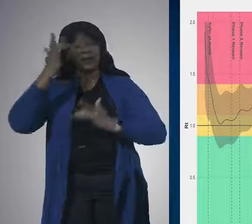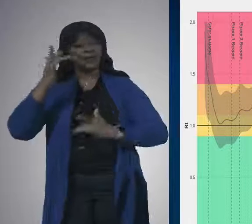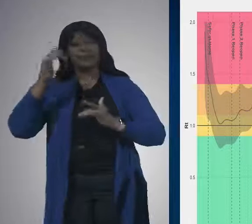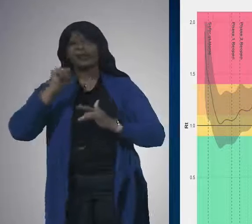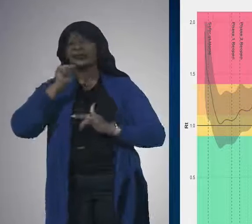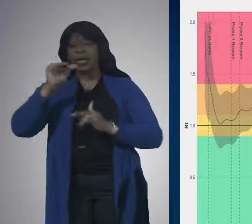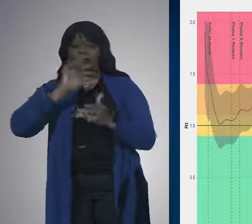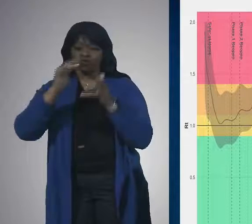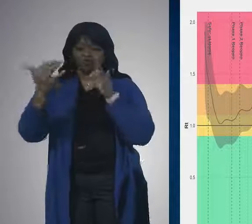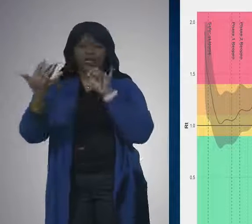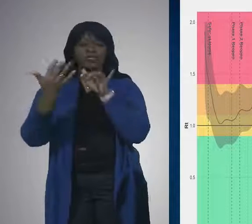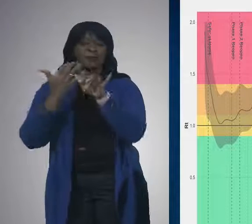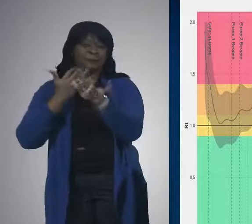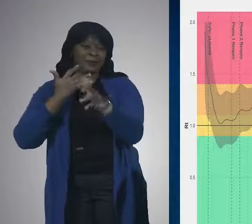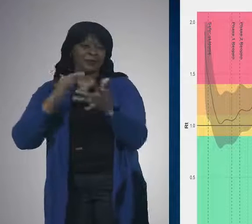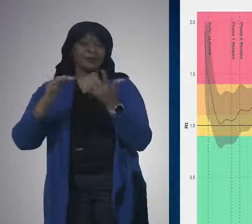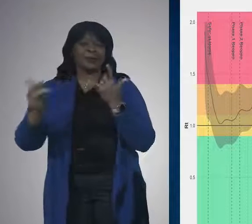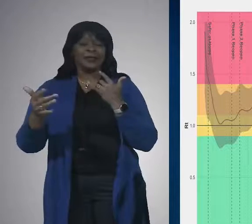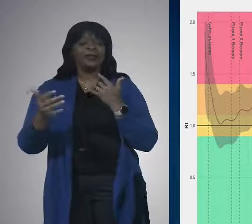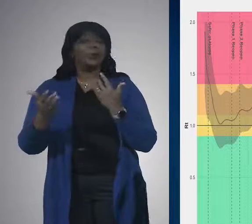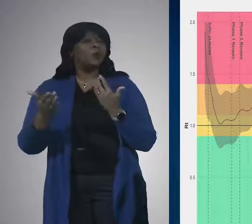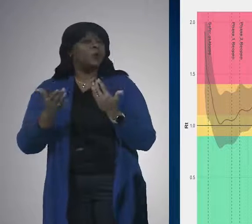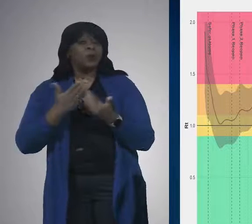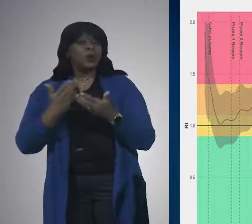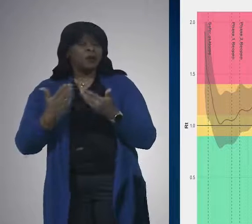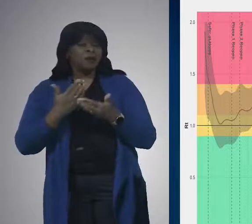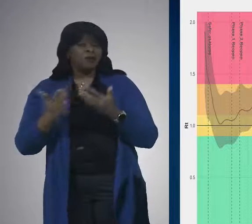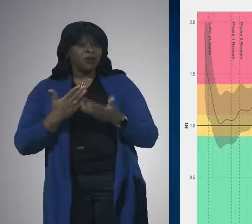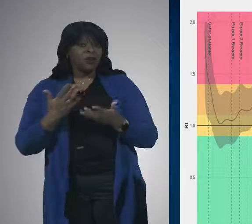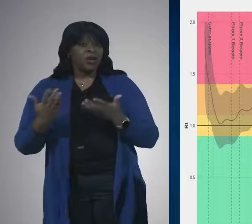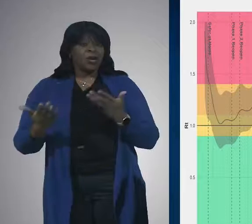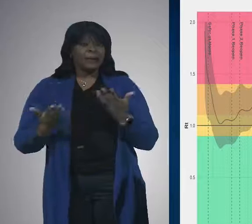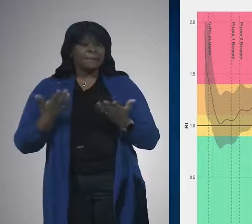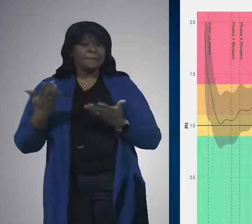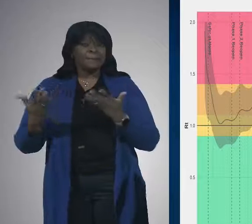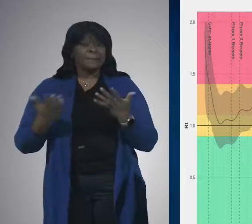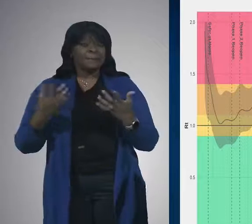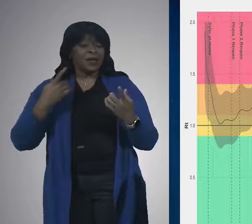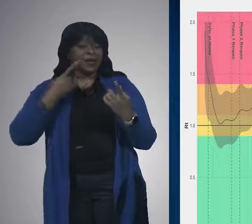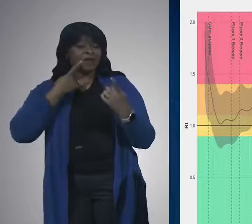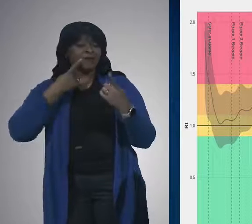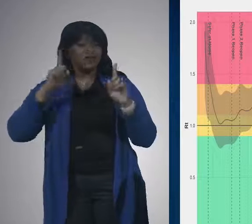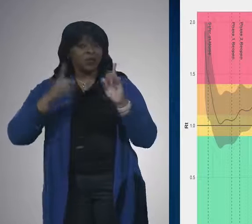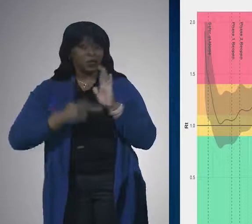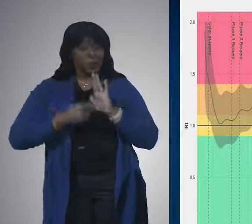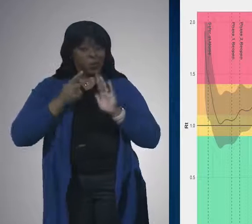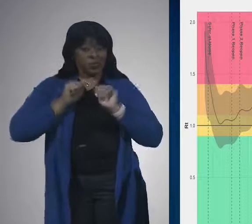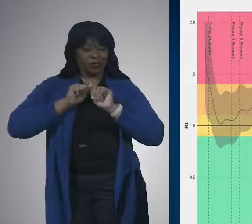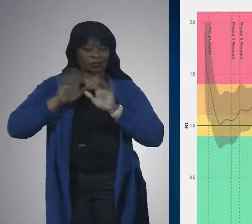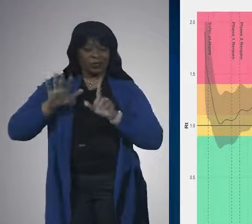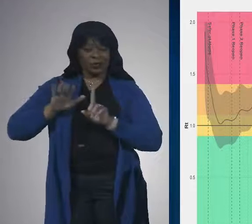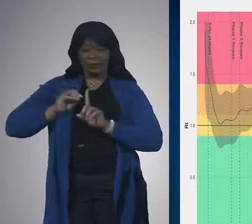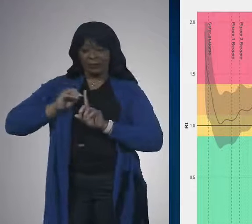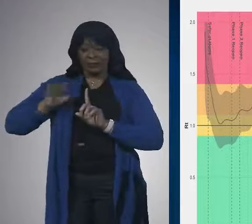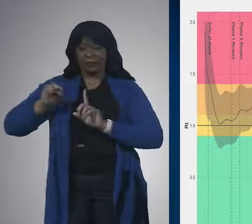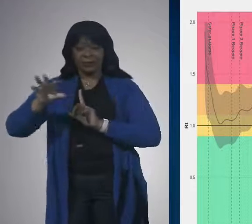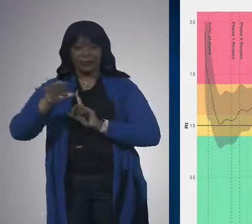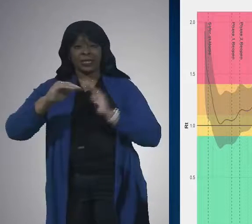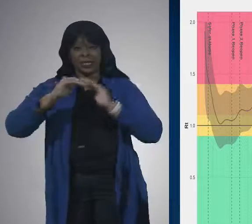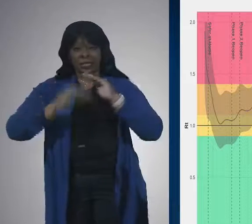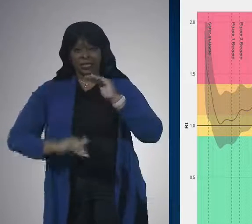being transmitted whenever the effective reproduction rate is below